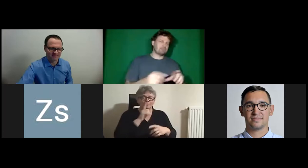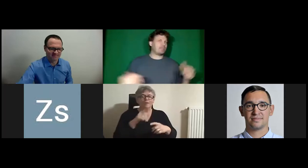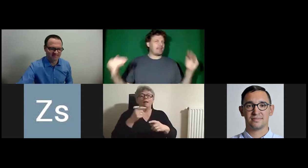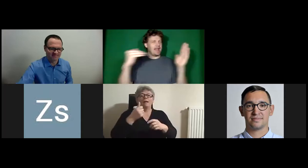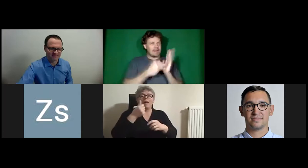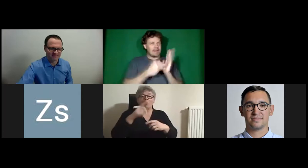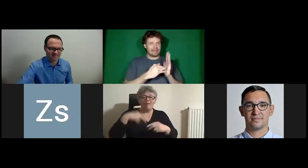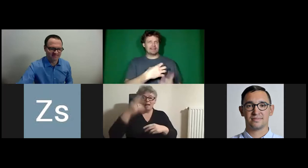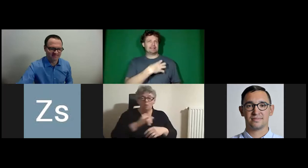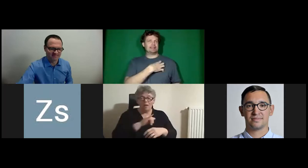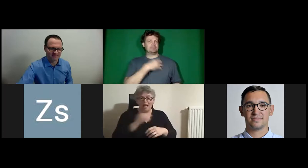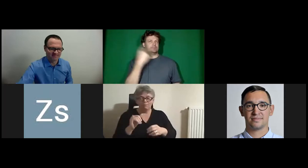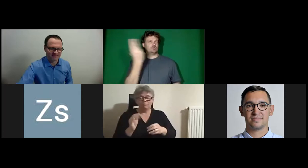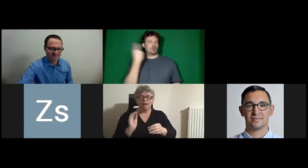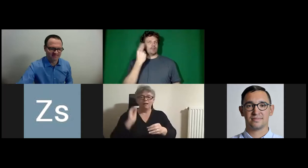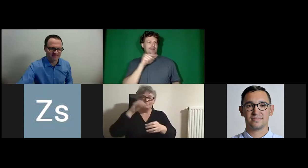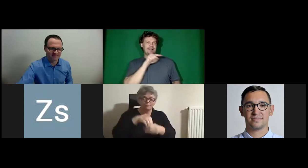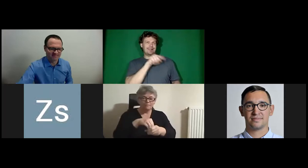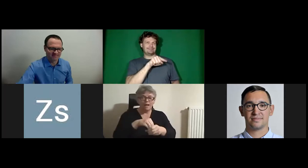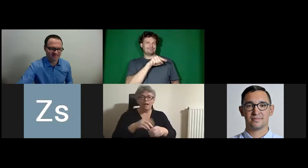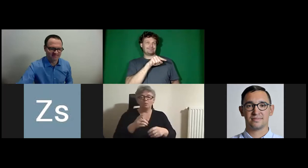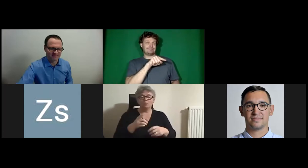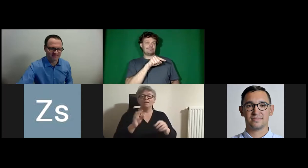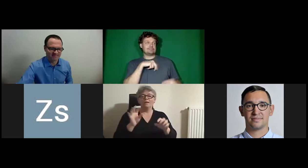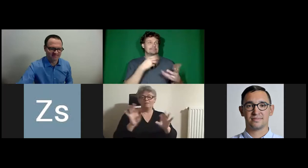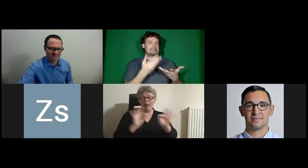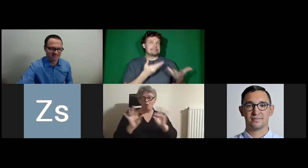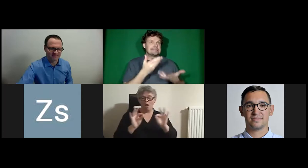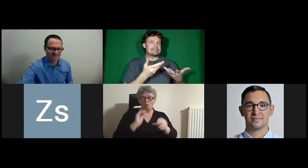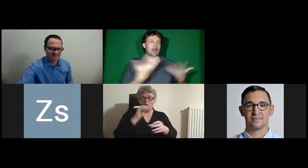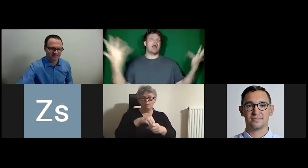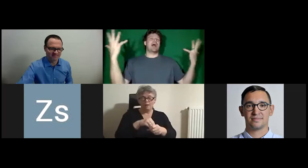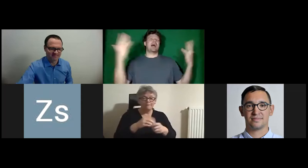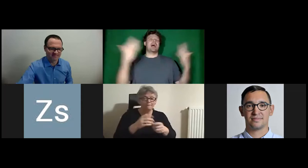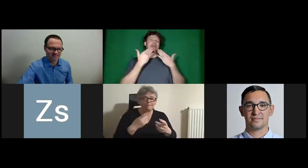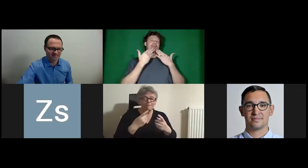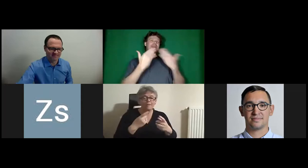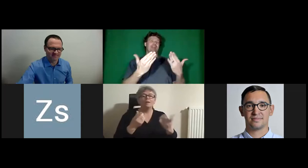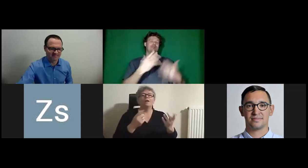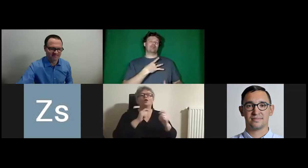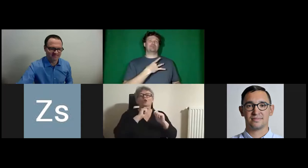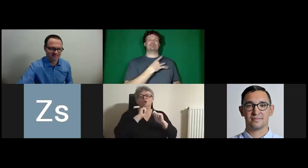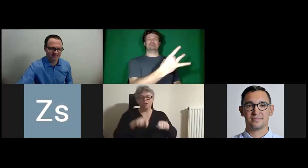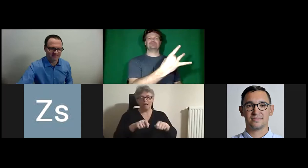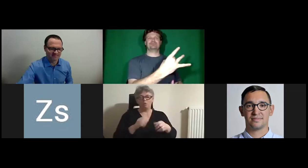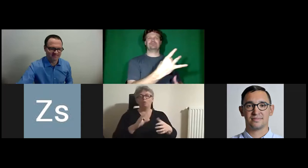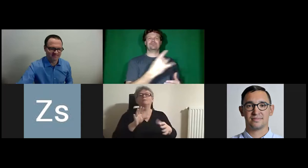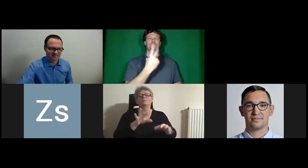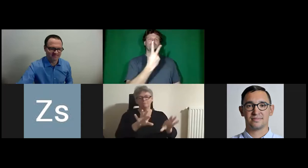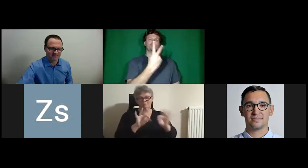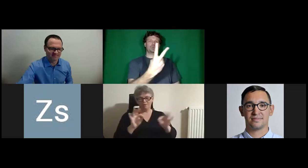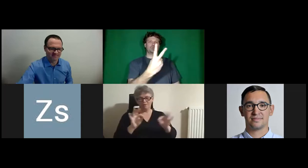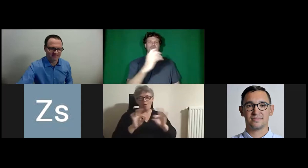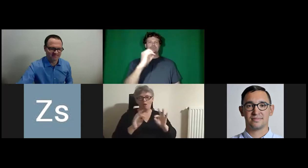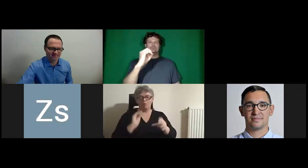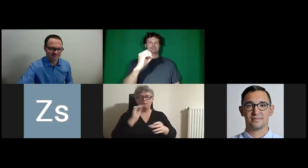I had to wait another year, and I tried out again for the Slovenian team, and then I